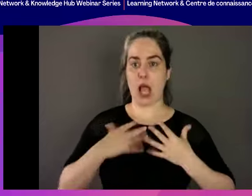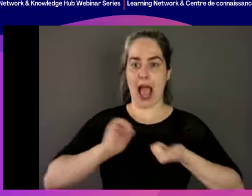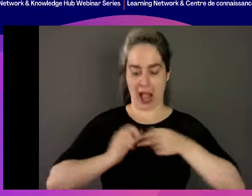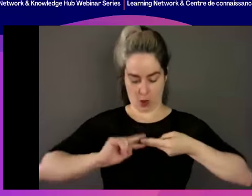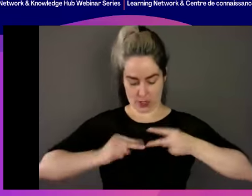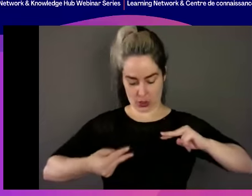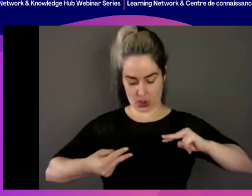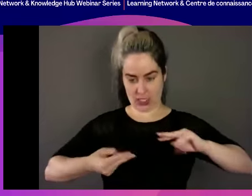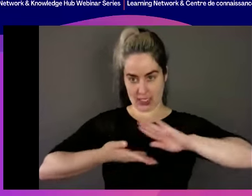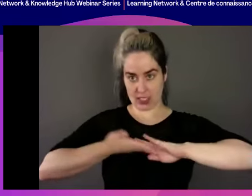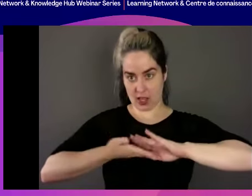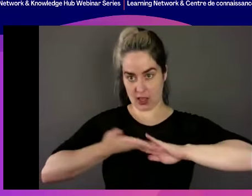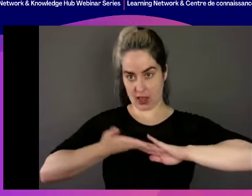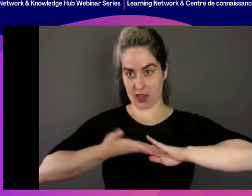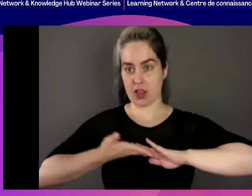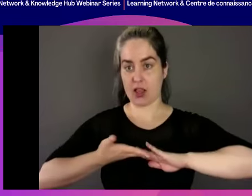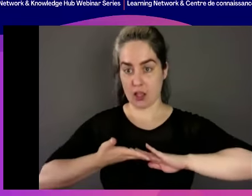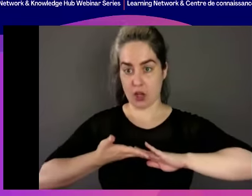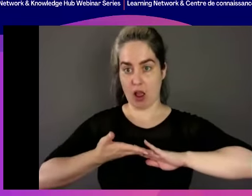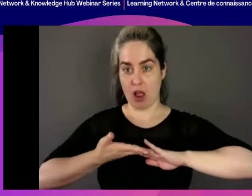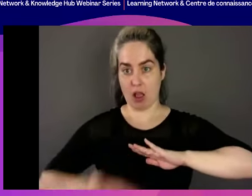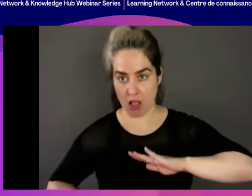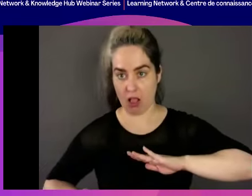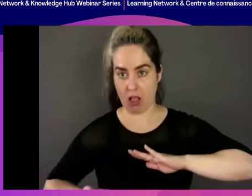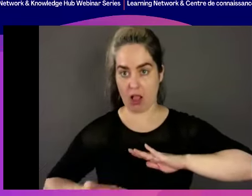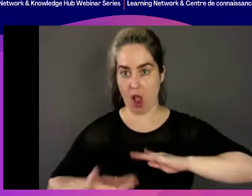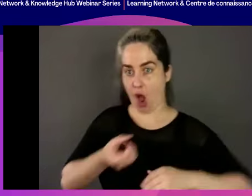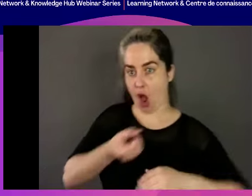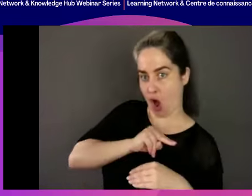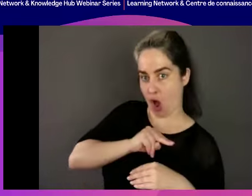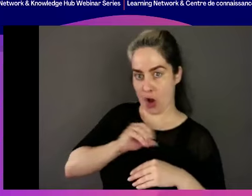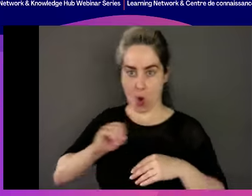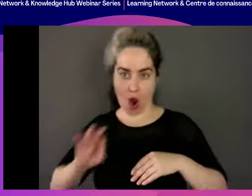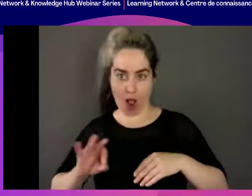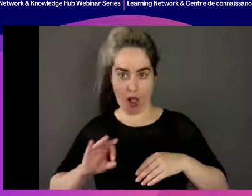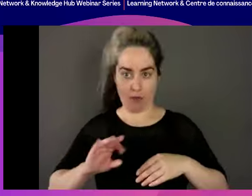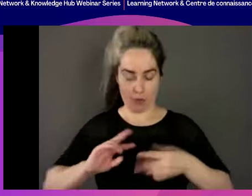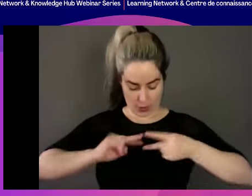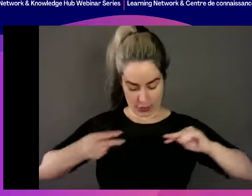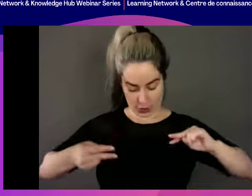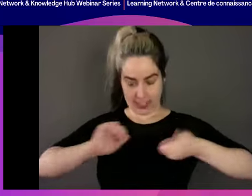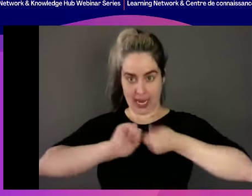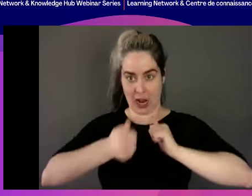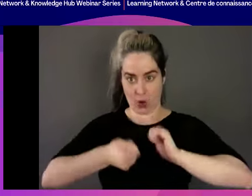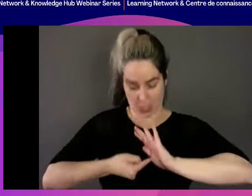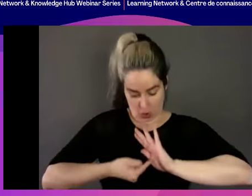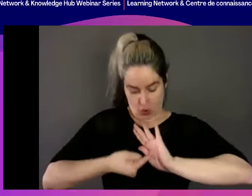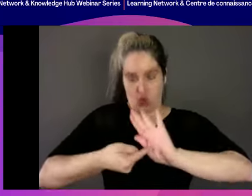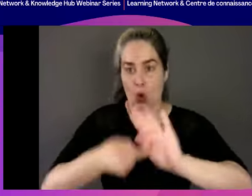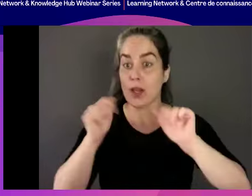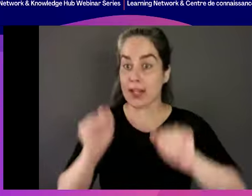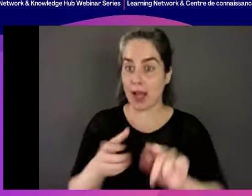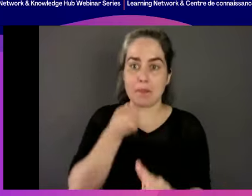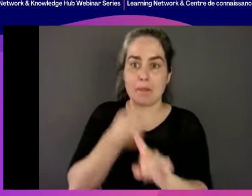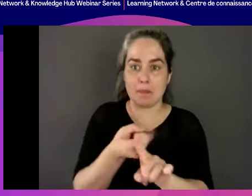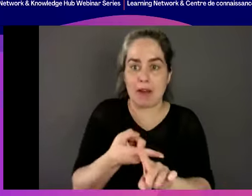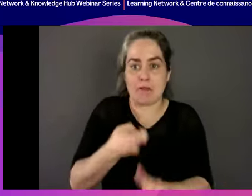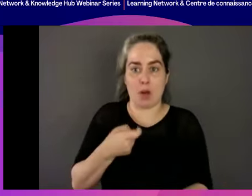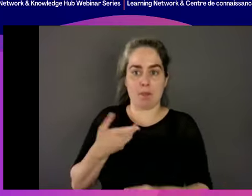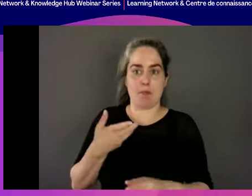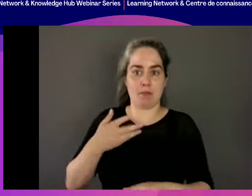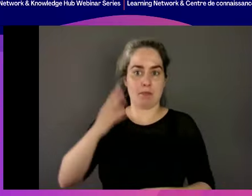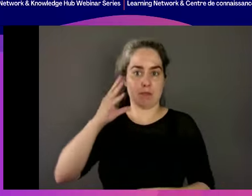by turning them on and off, so they're actually functioning different and expressing different. And so they found that in children